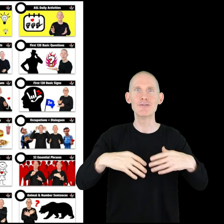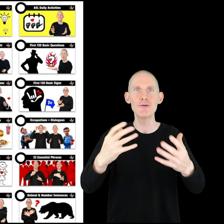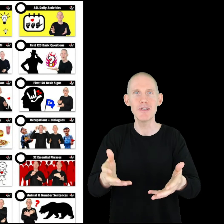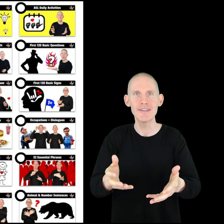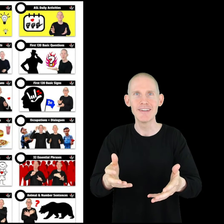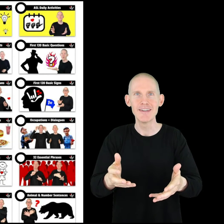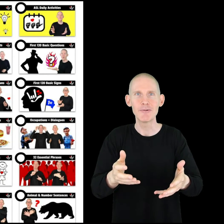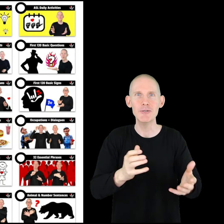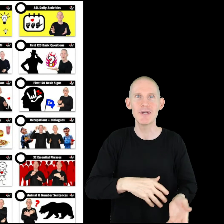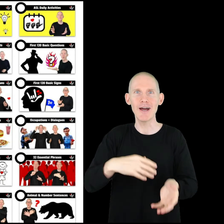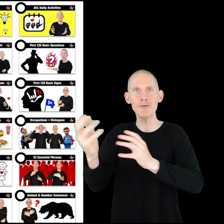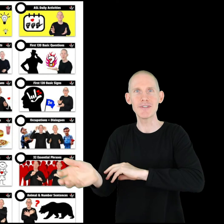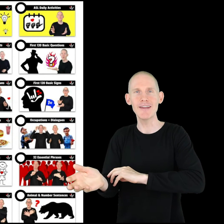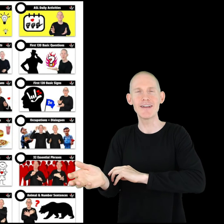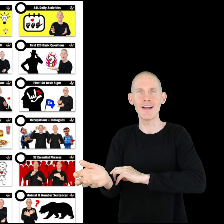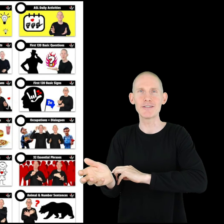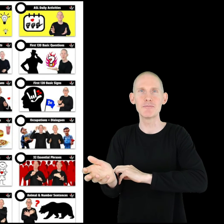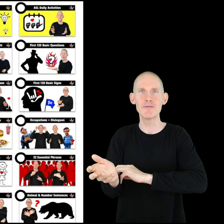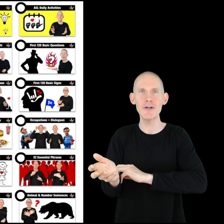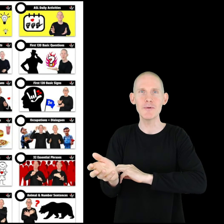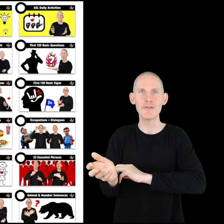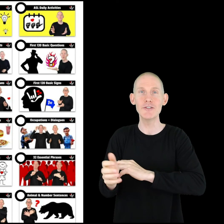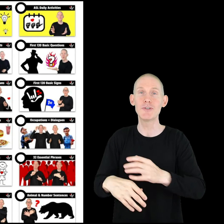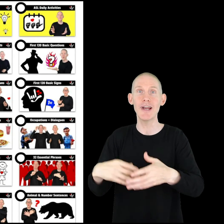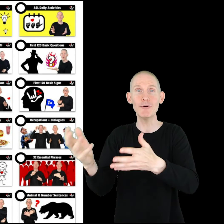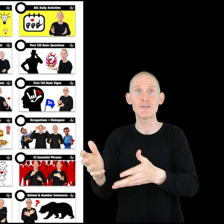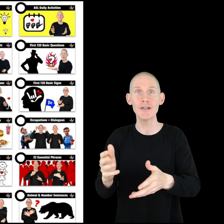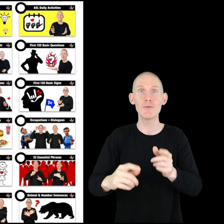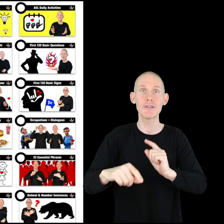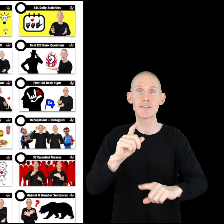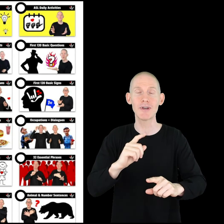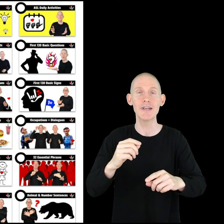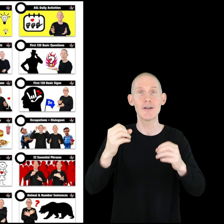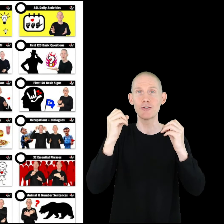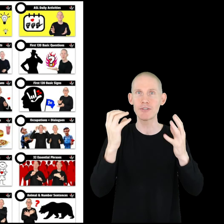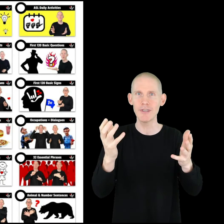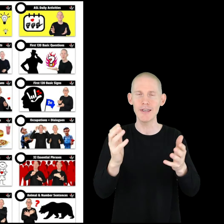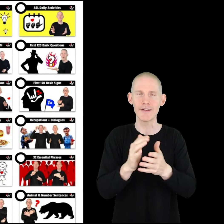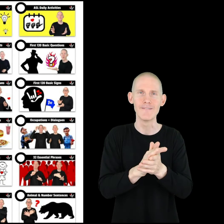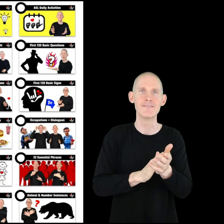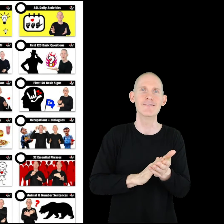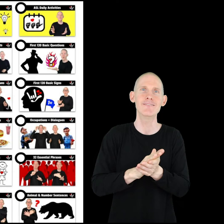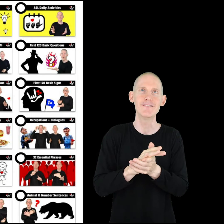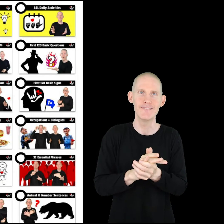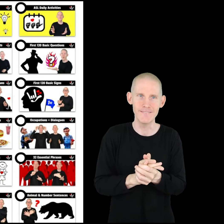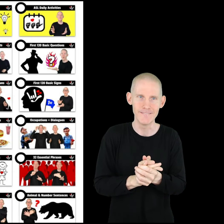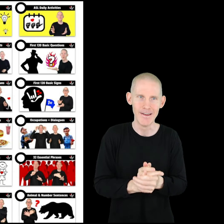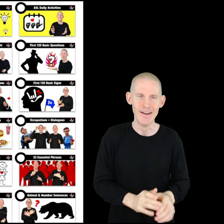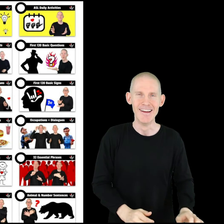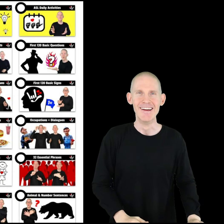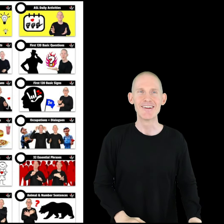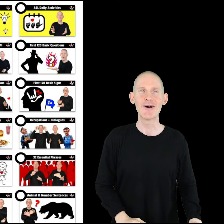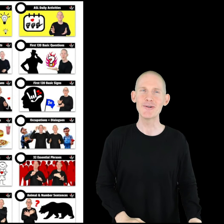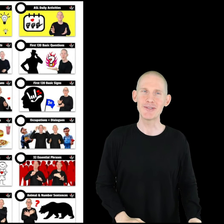do it when you get outside the classroom environment, right? You get outside and you want to sign and understand. Go